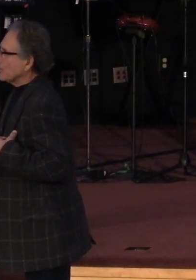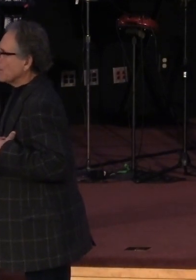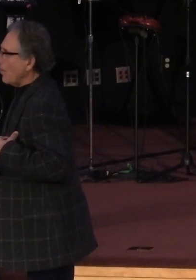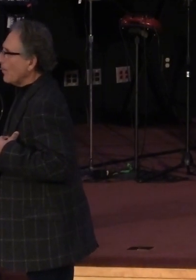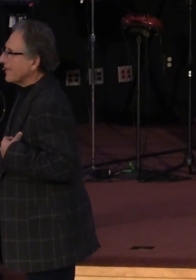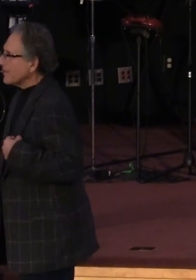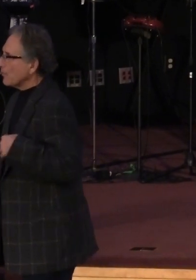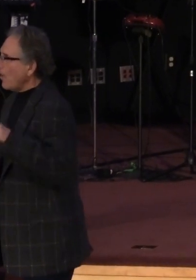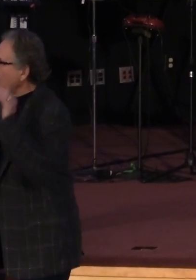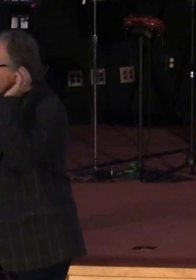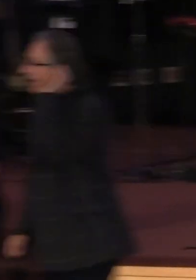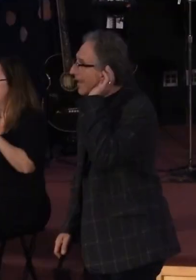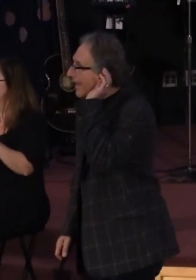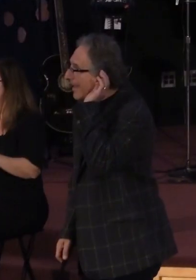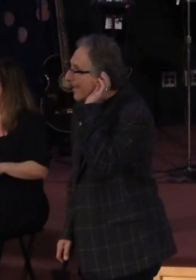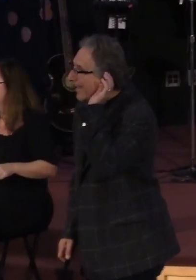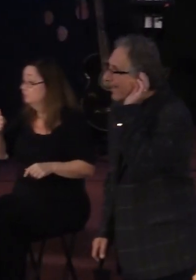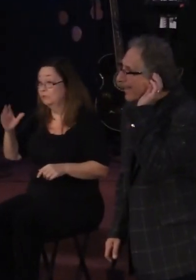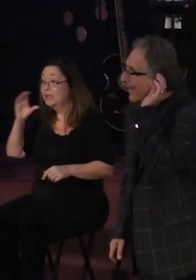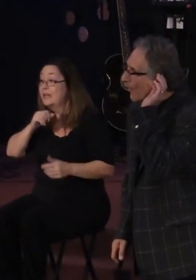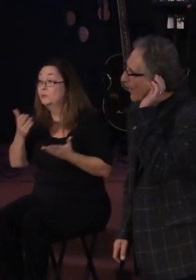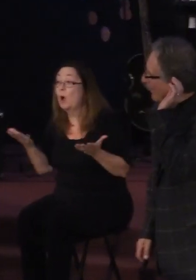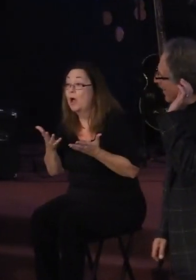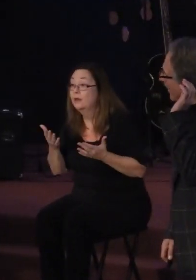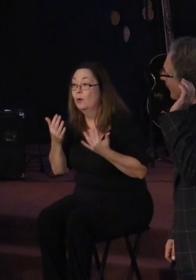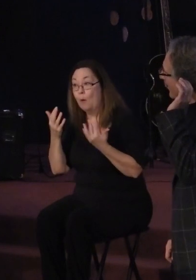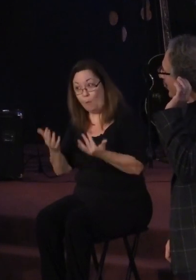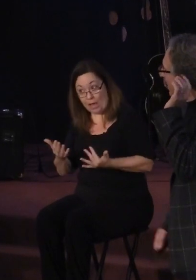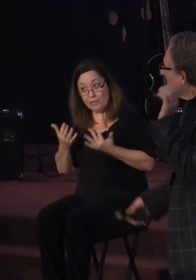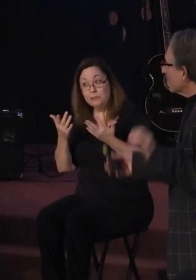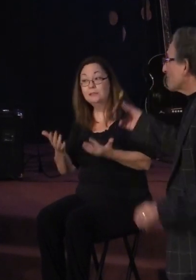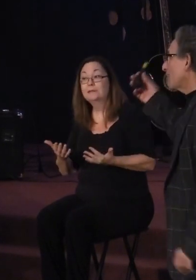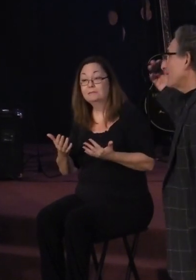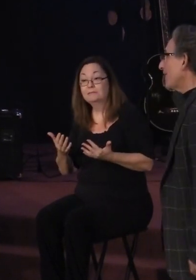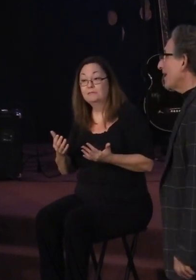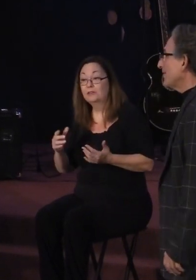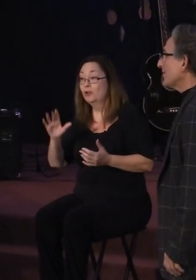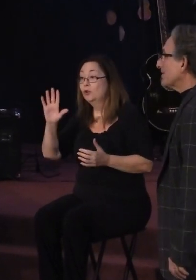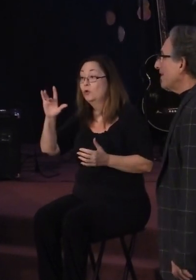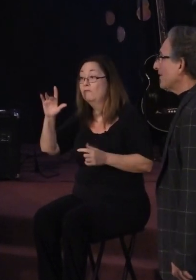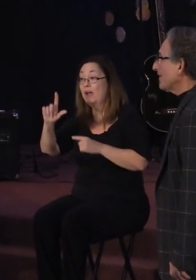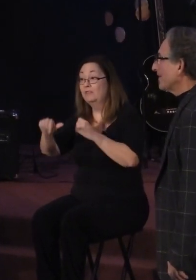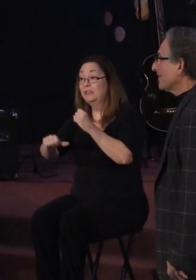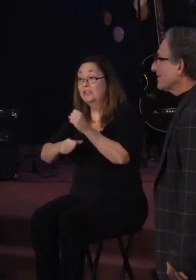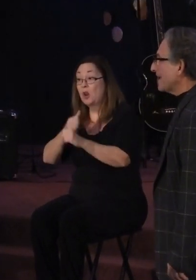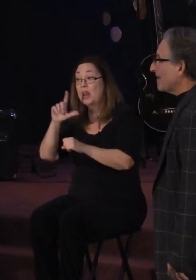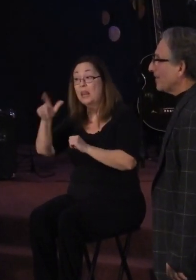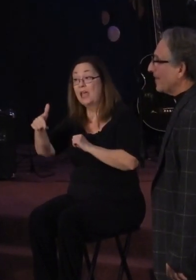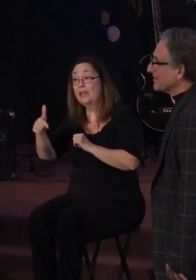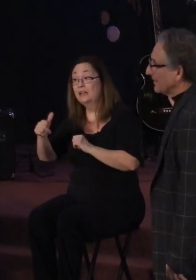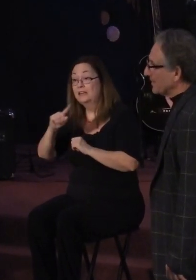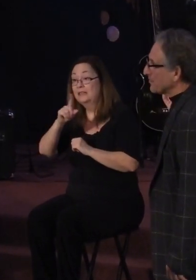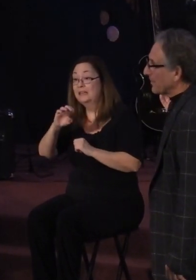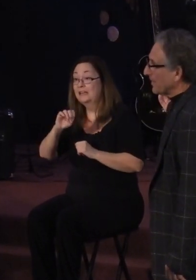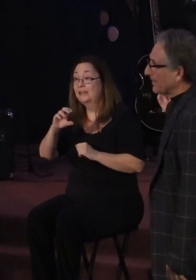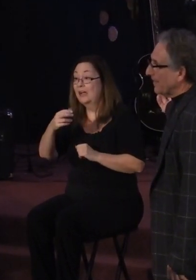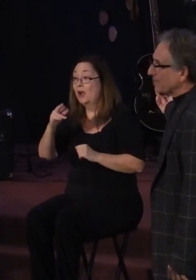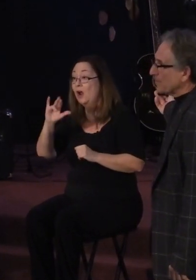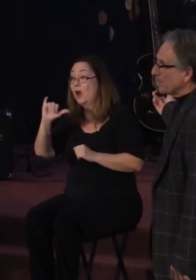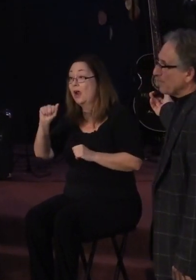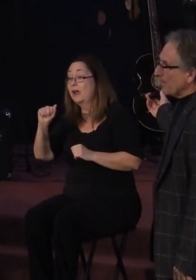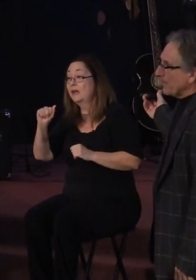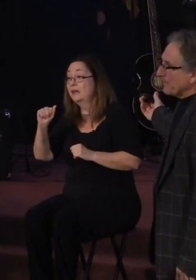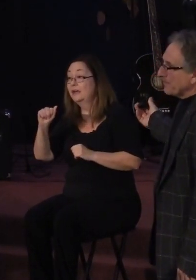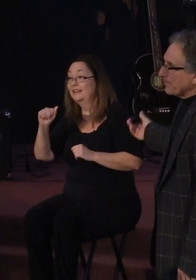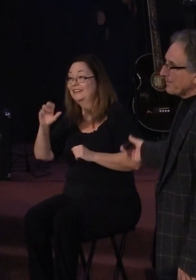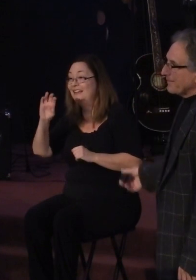get the answer tomorrow, guess what? Wait a while. Because 25 years later, Zacharias and Elizabeth got the